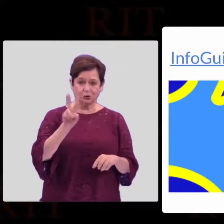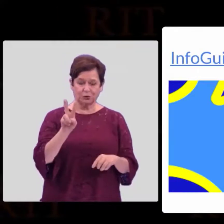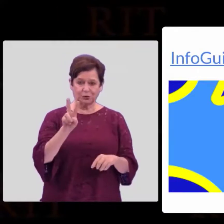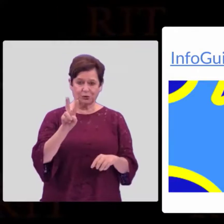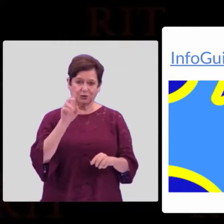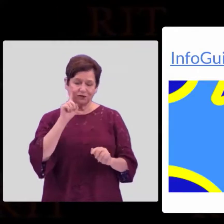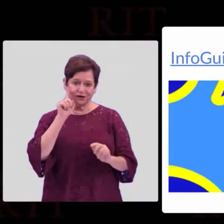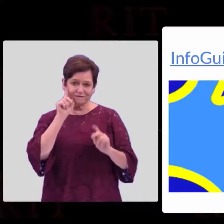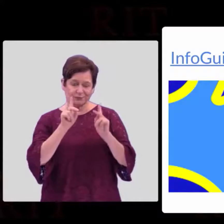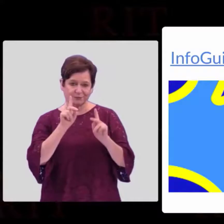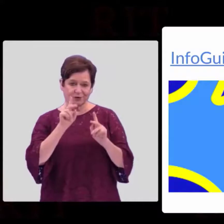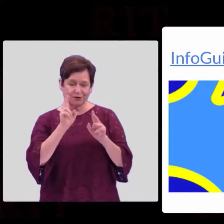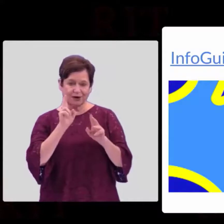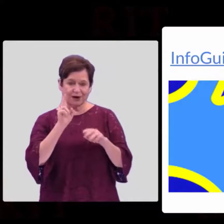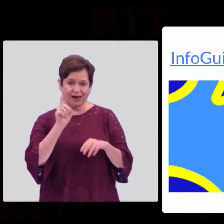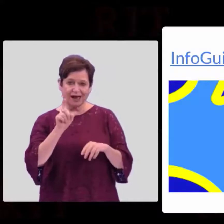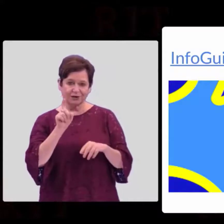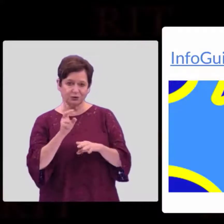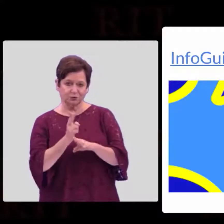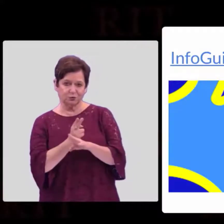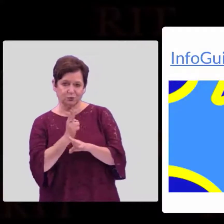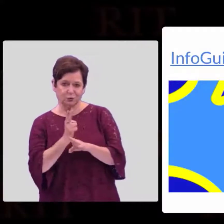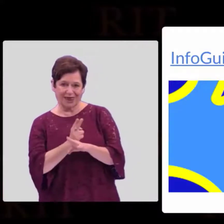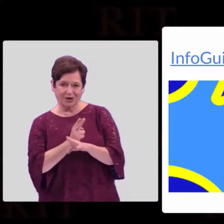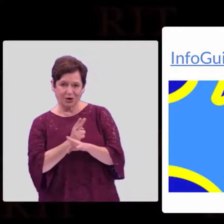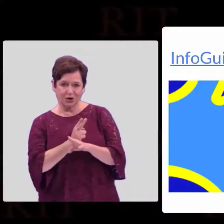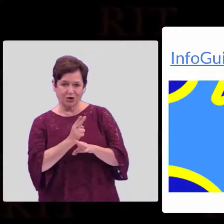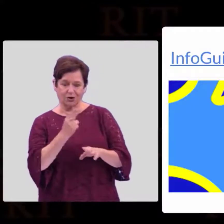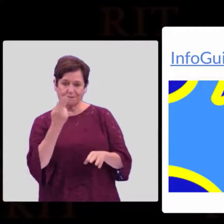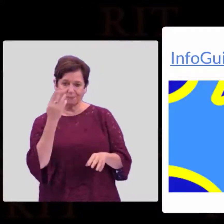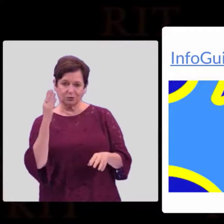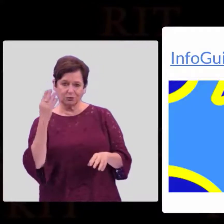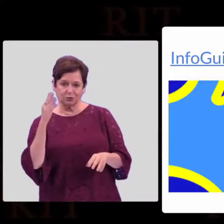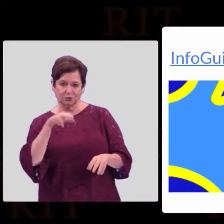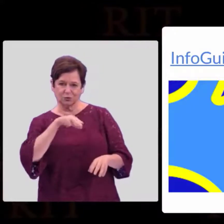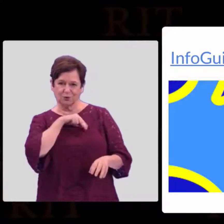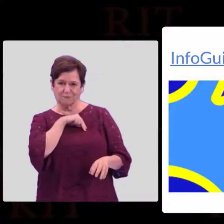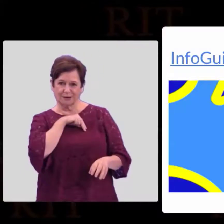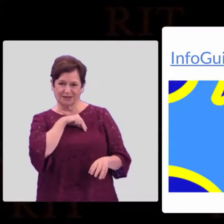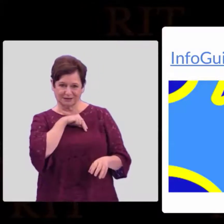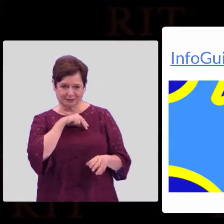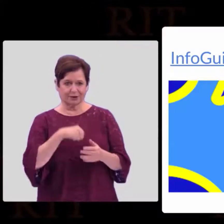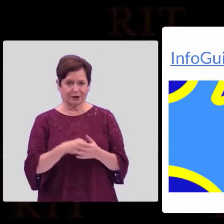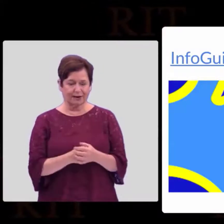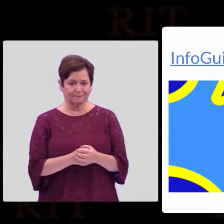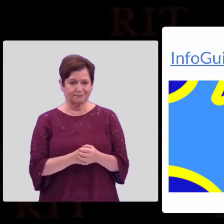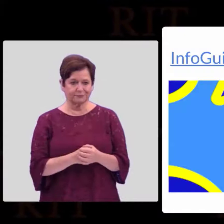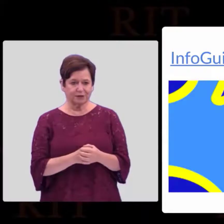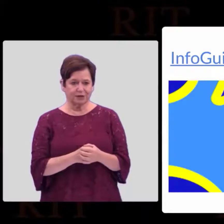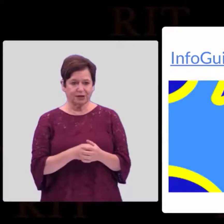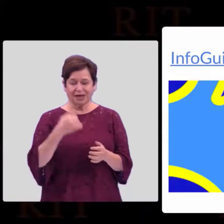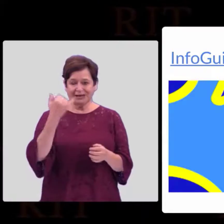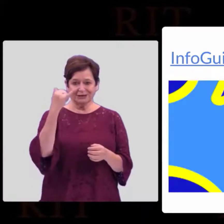During World War II, deaf people had to wear a blue ribbon.